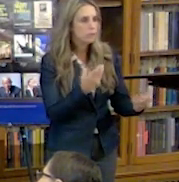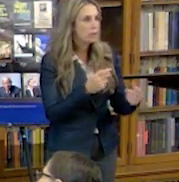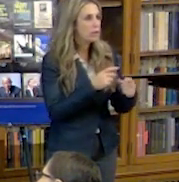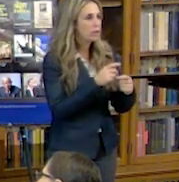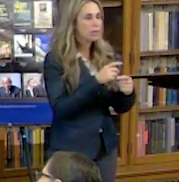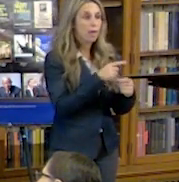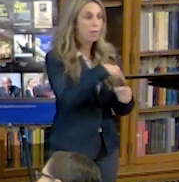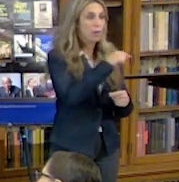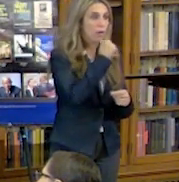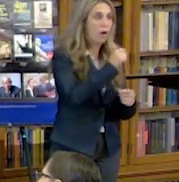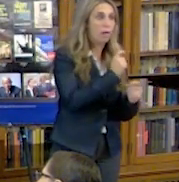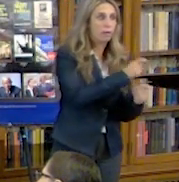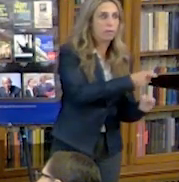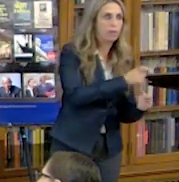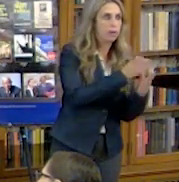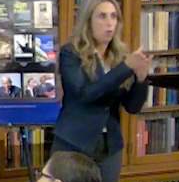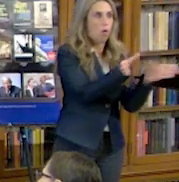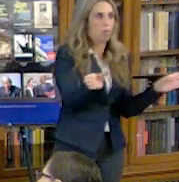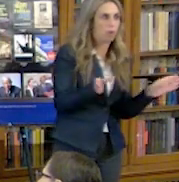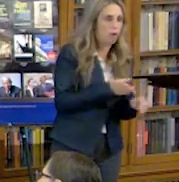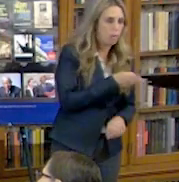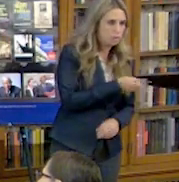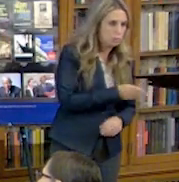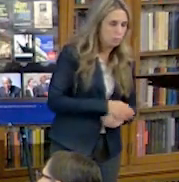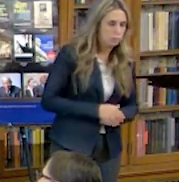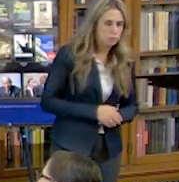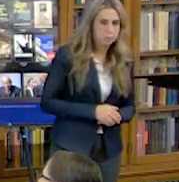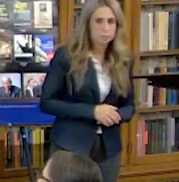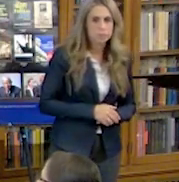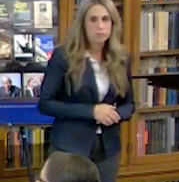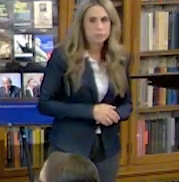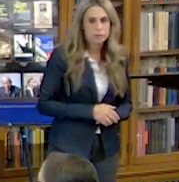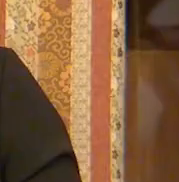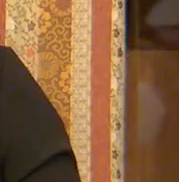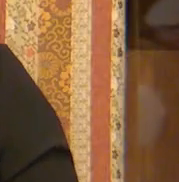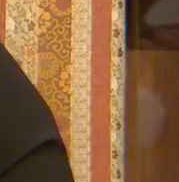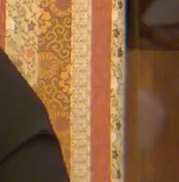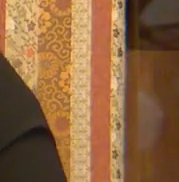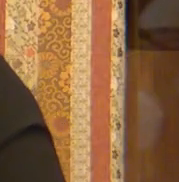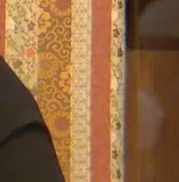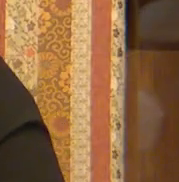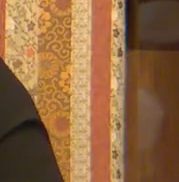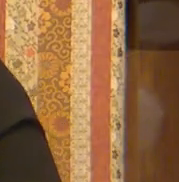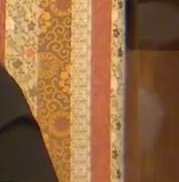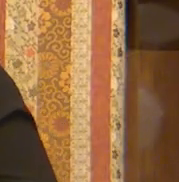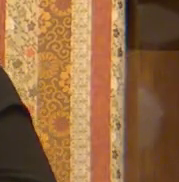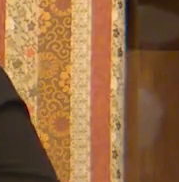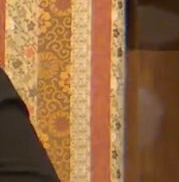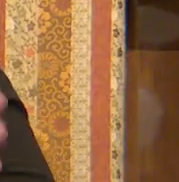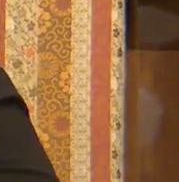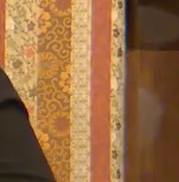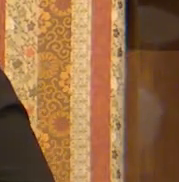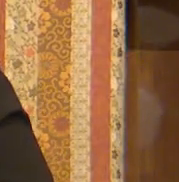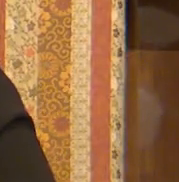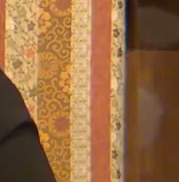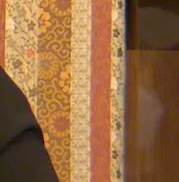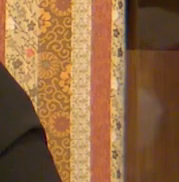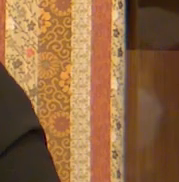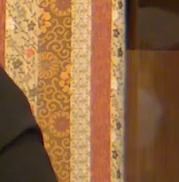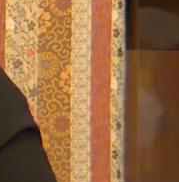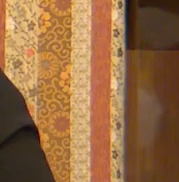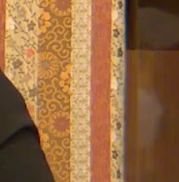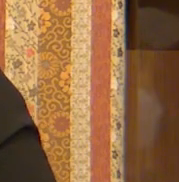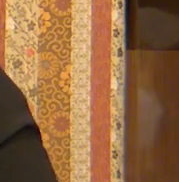not given in just overall history and even in certain aspects of history and I get kind